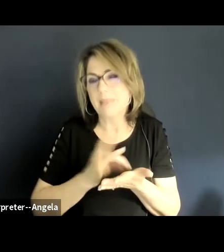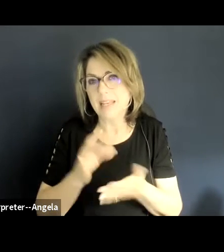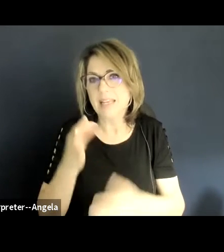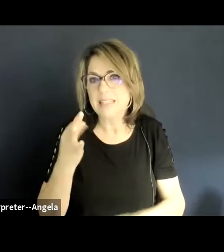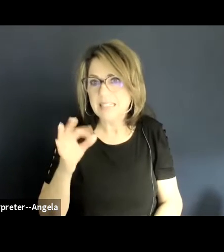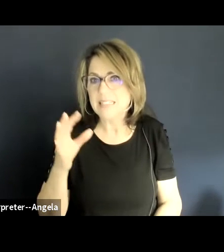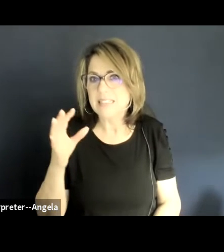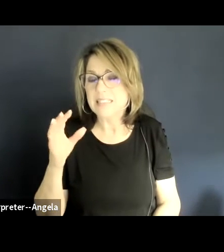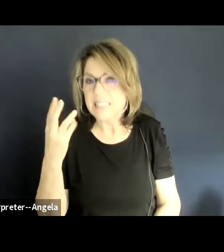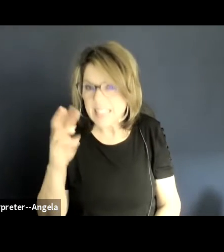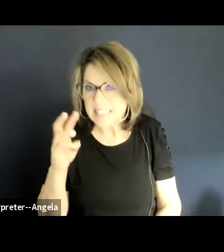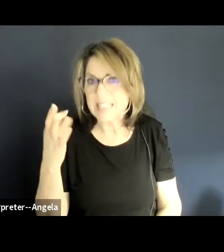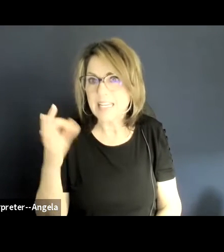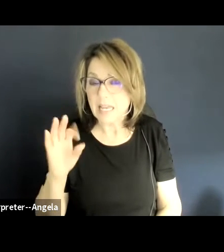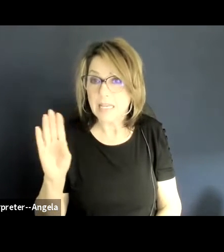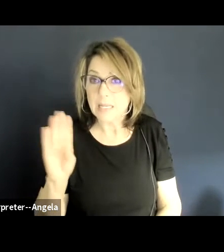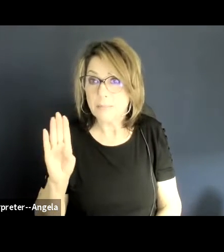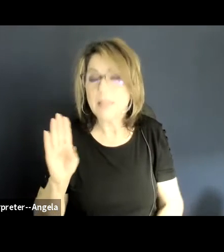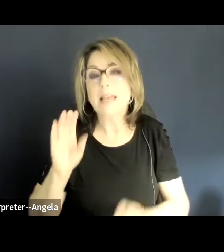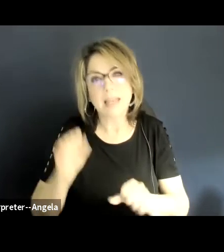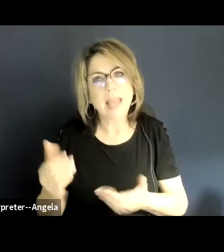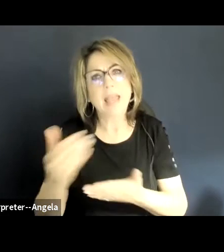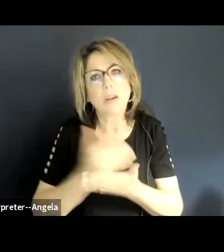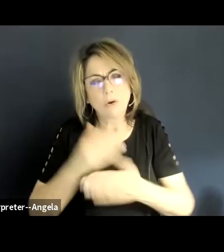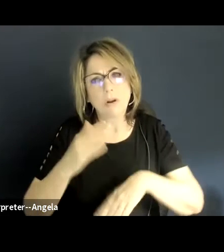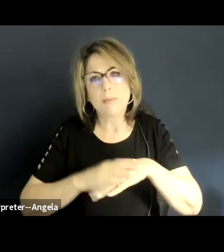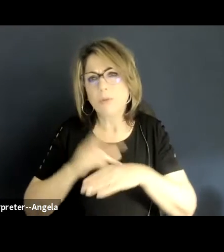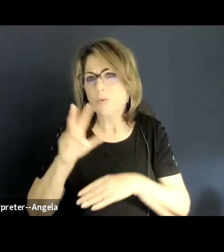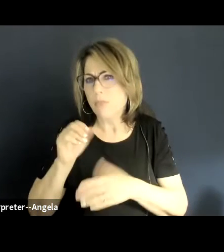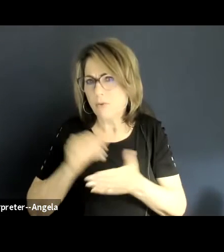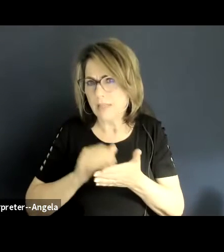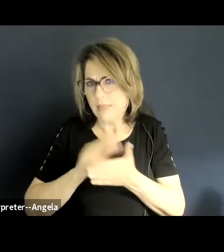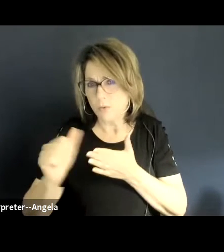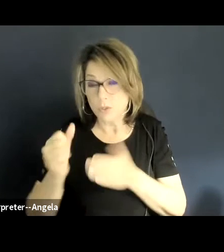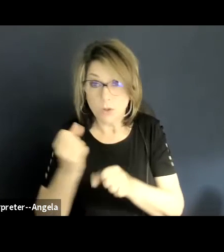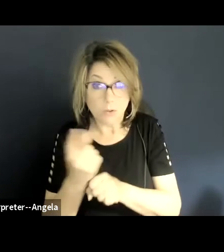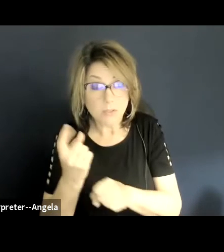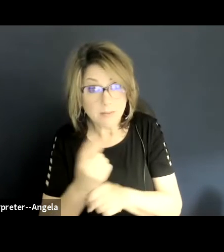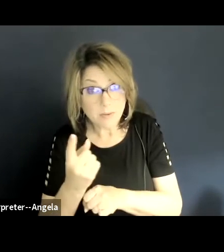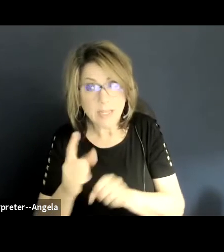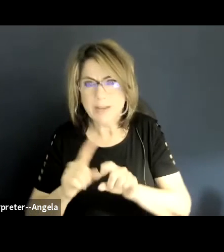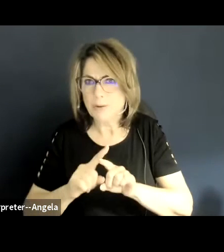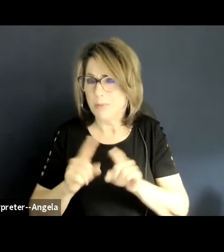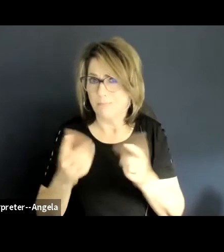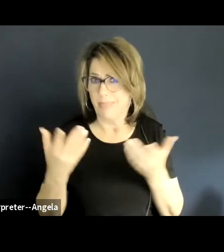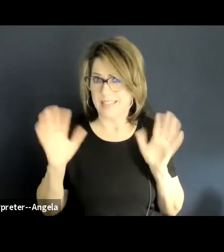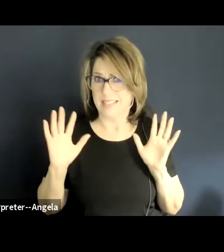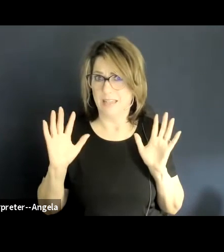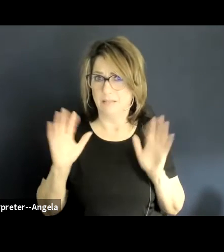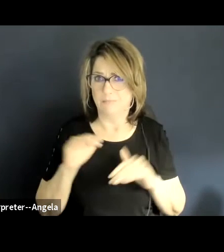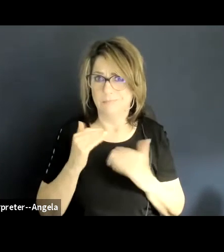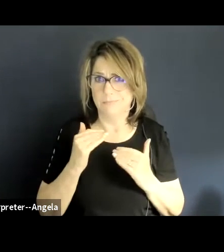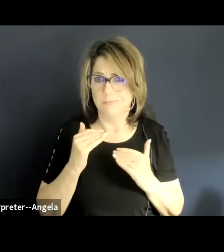person could earn potentially up to around $30,000 a year, but that's it. And